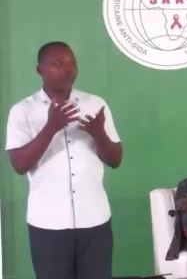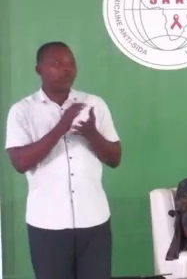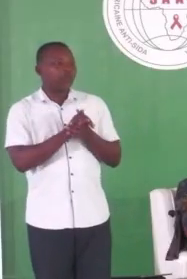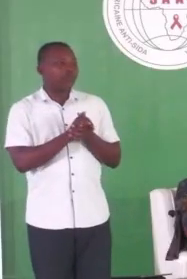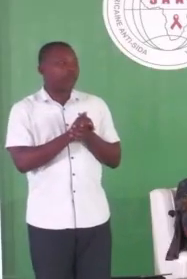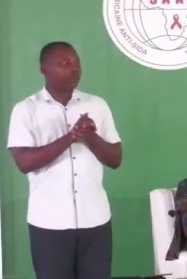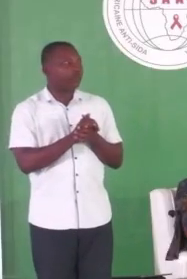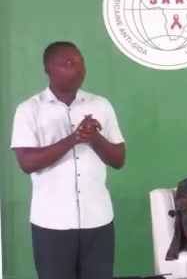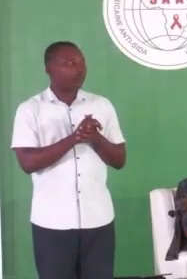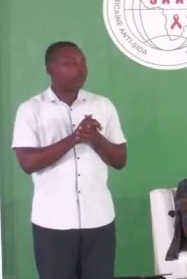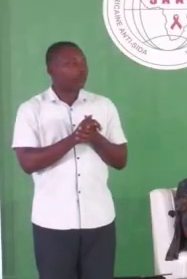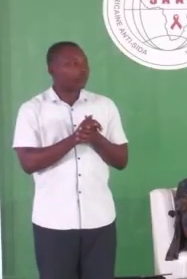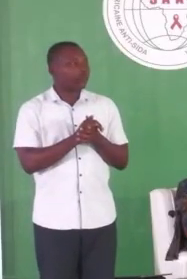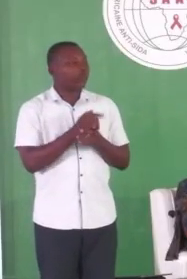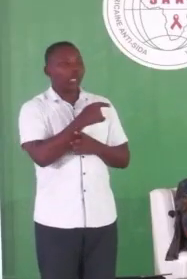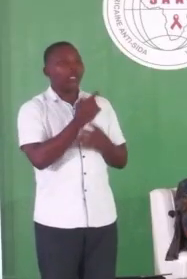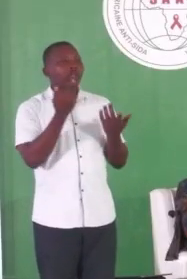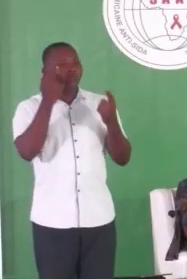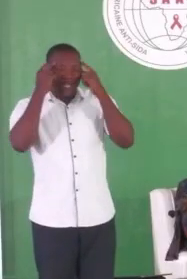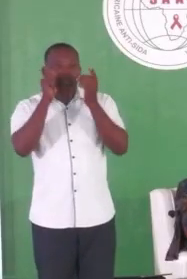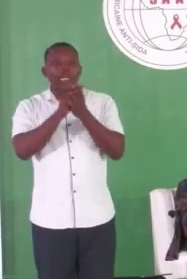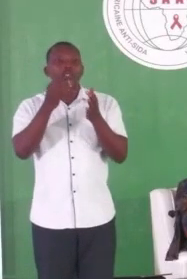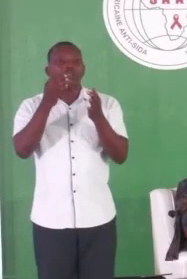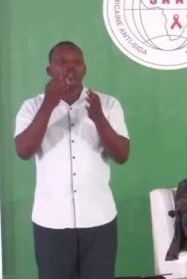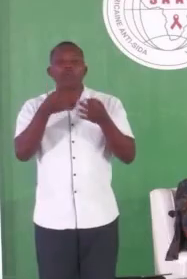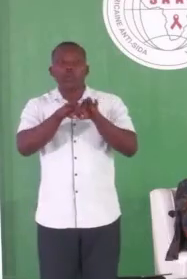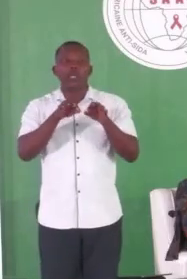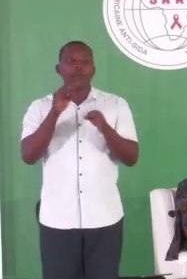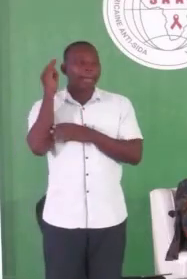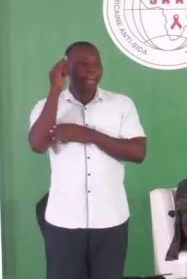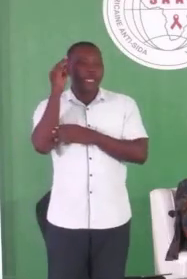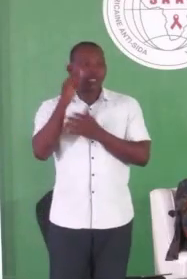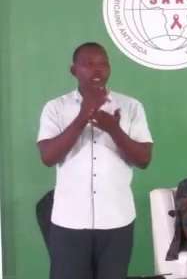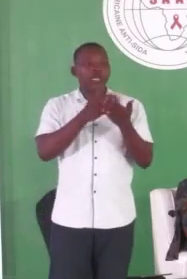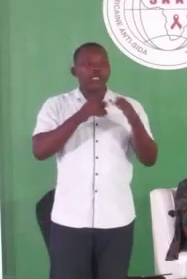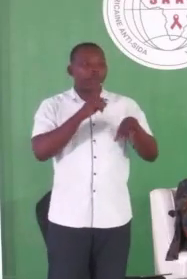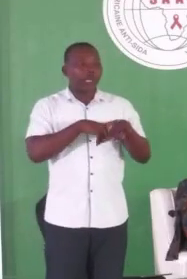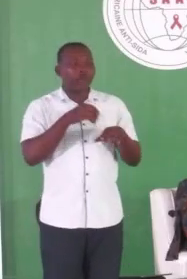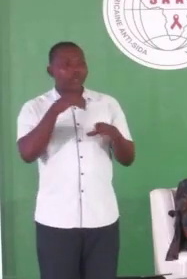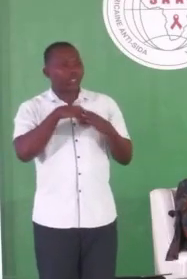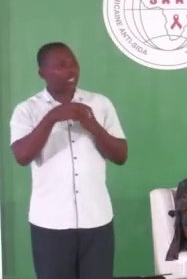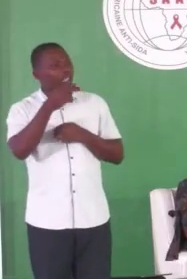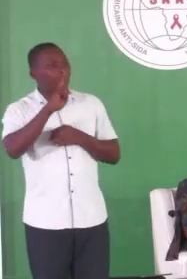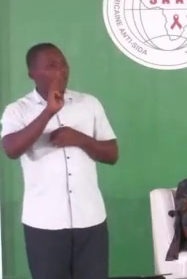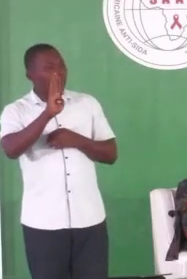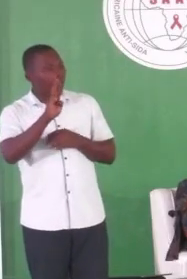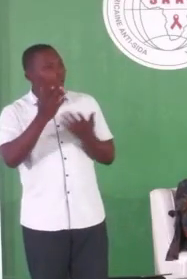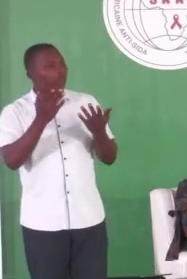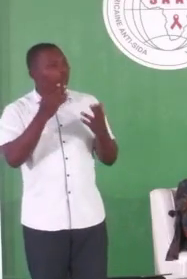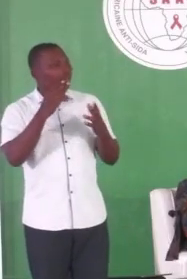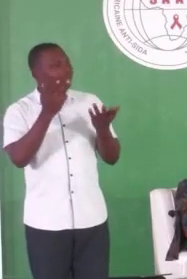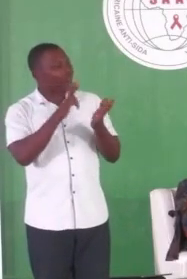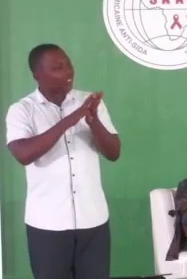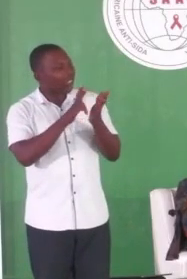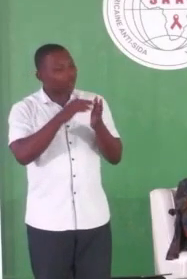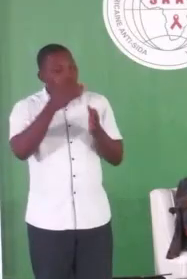to apply for validation. And I think that's an important message. Sometimes in the hub of validation, we forget that